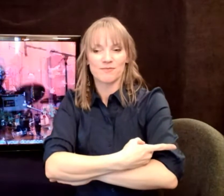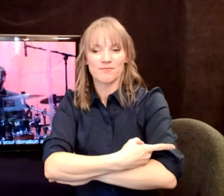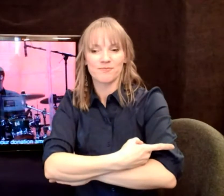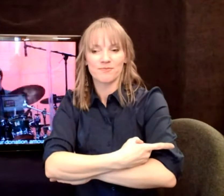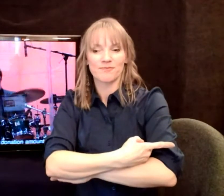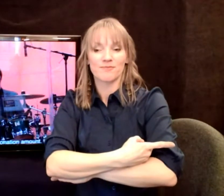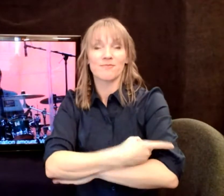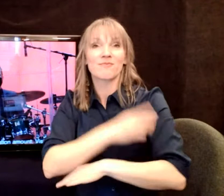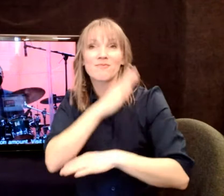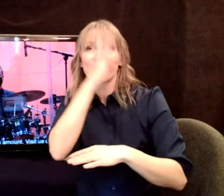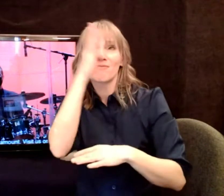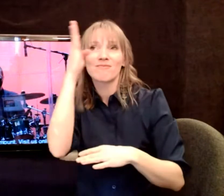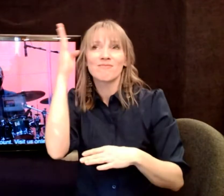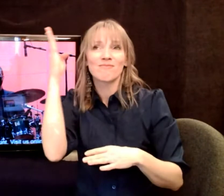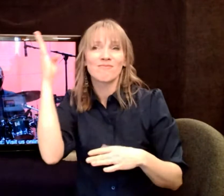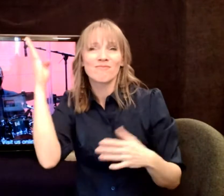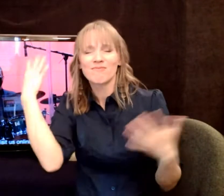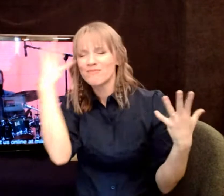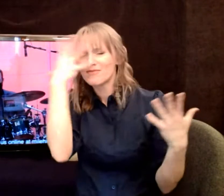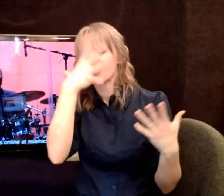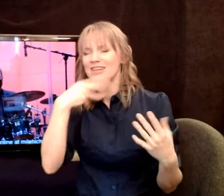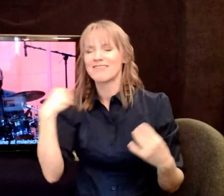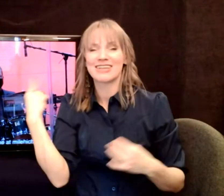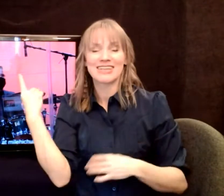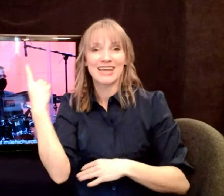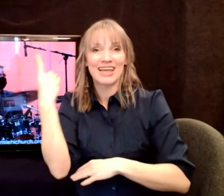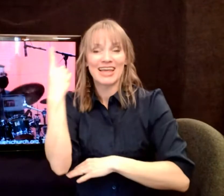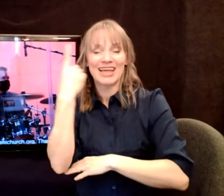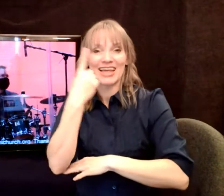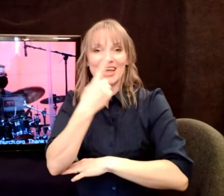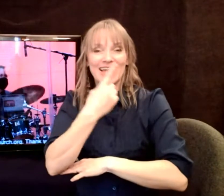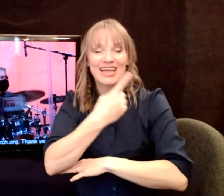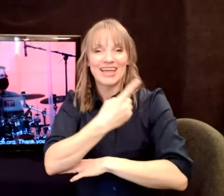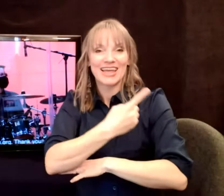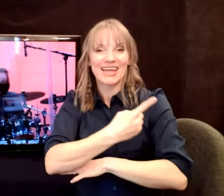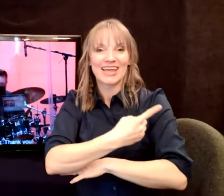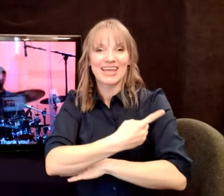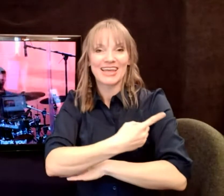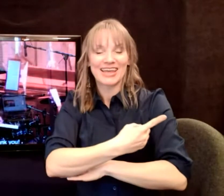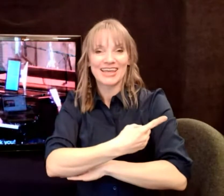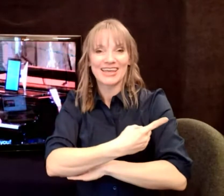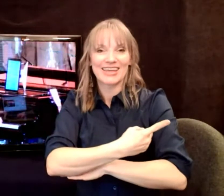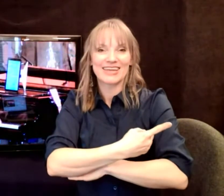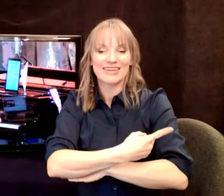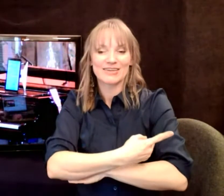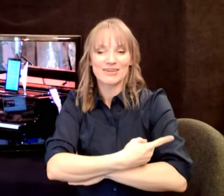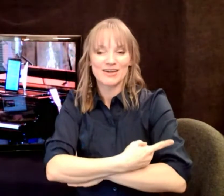Sky falls to see like it's a beautiful day.